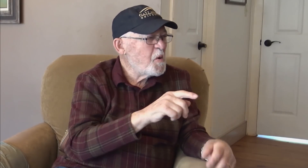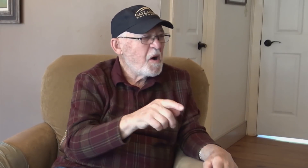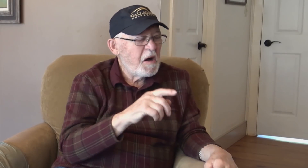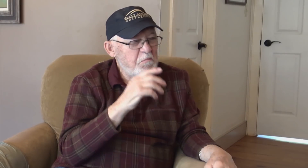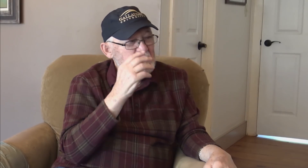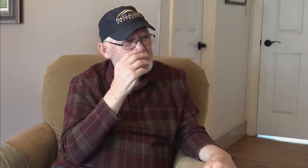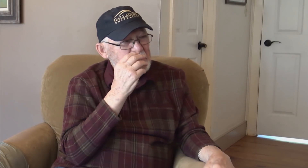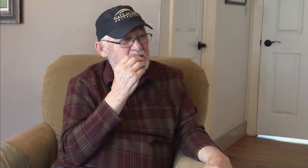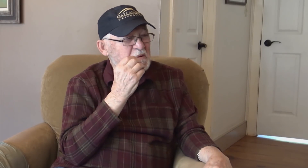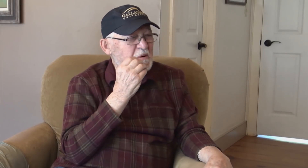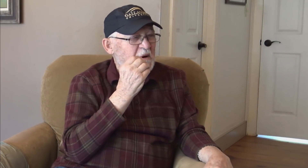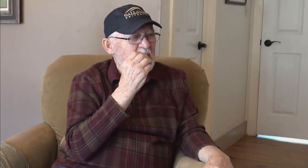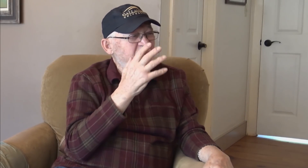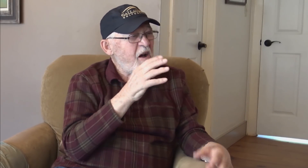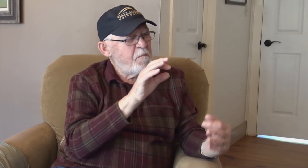That's right, that's it.